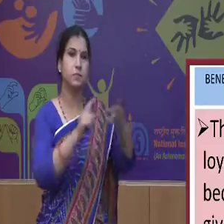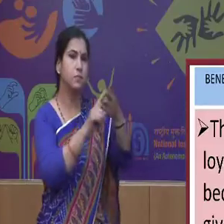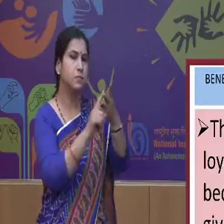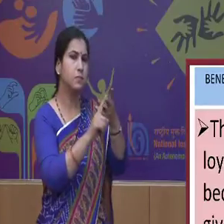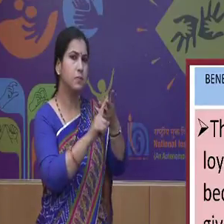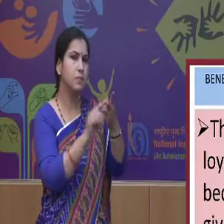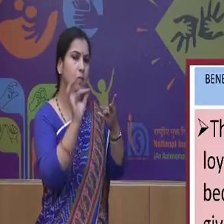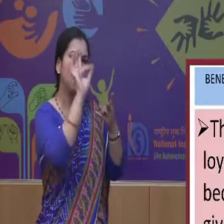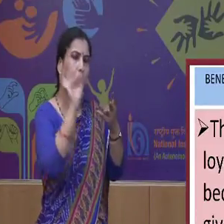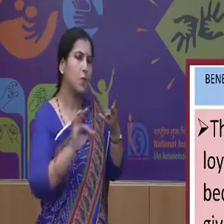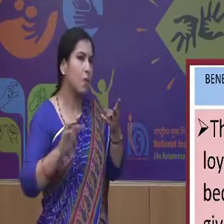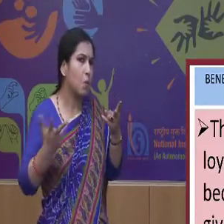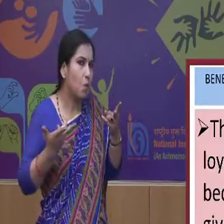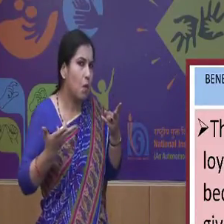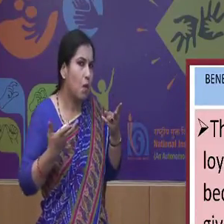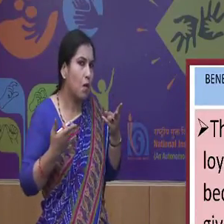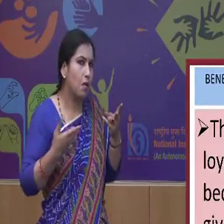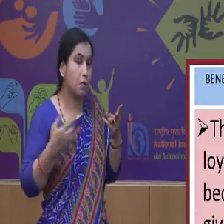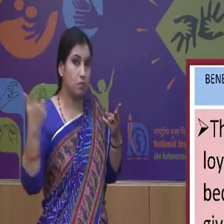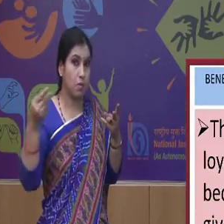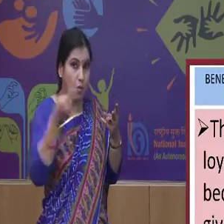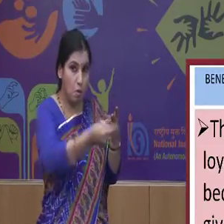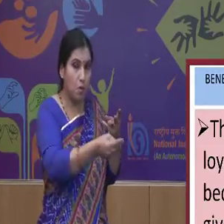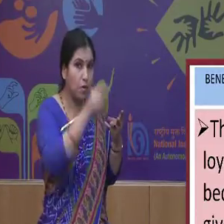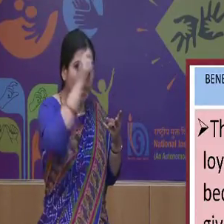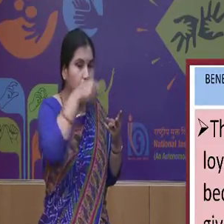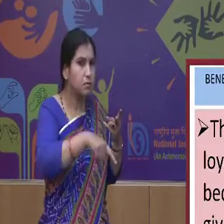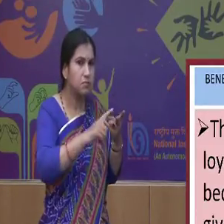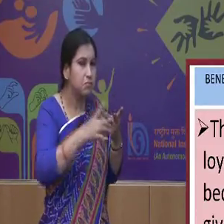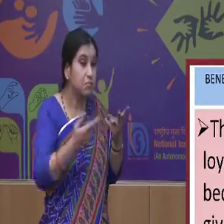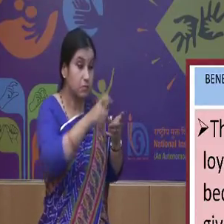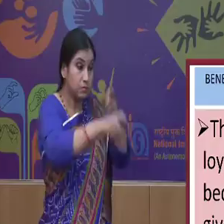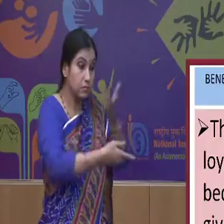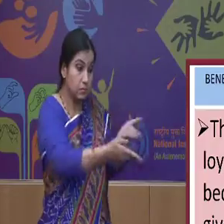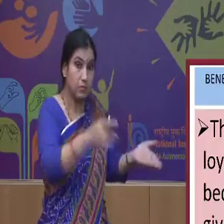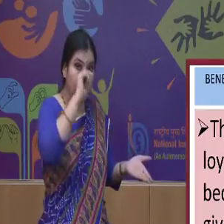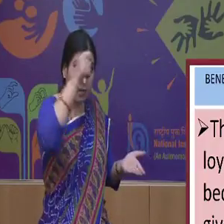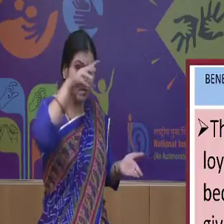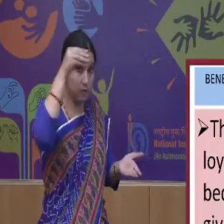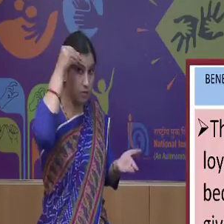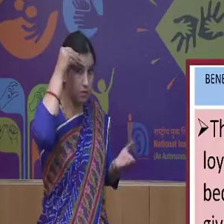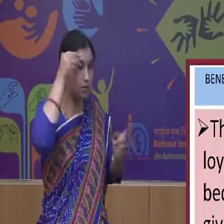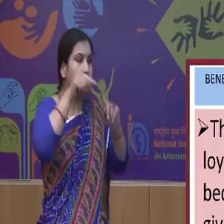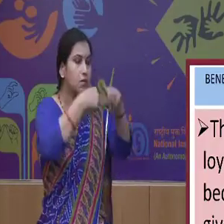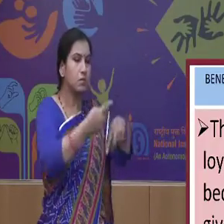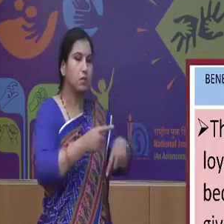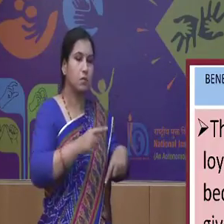Second reason was these English educated Indians would be loyal to the